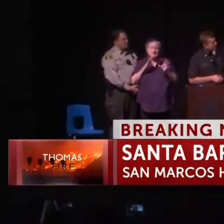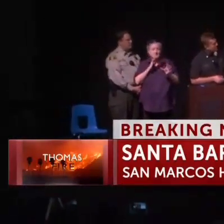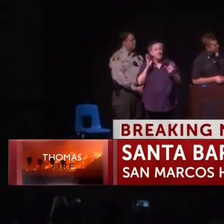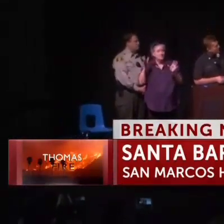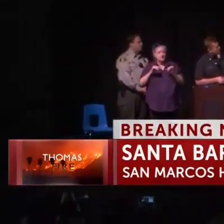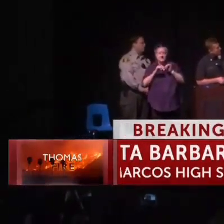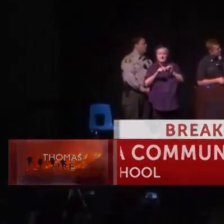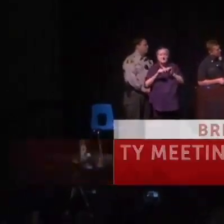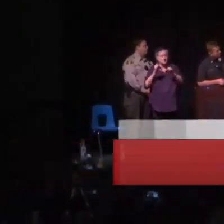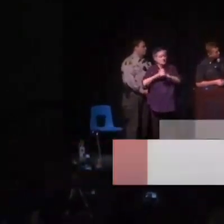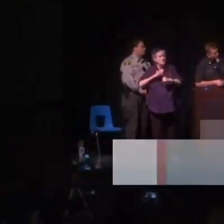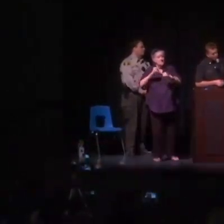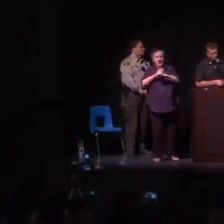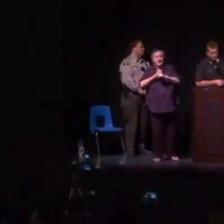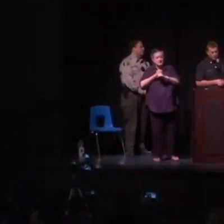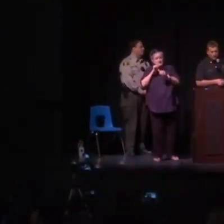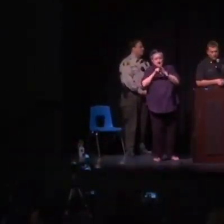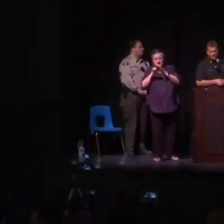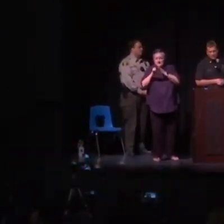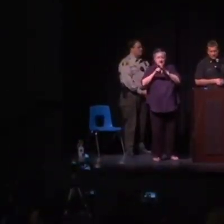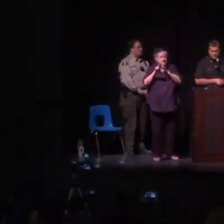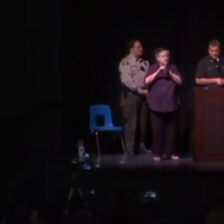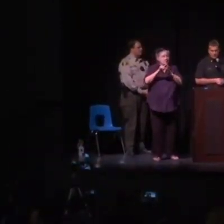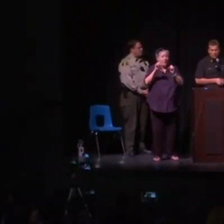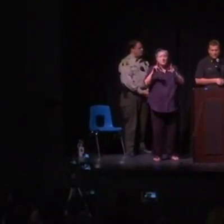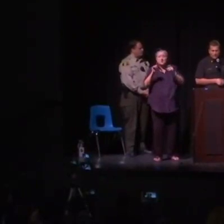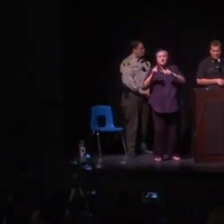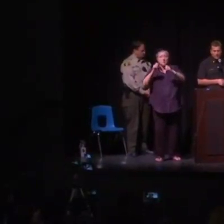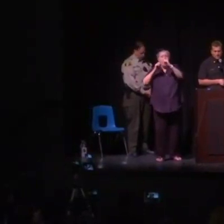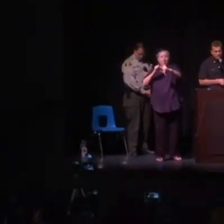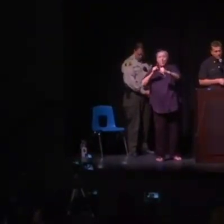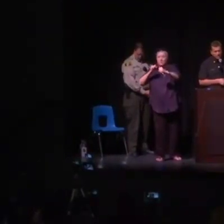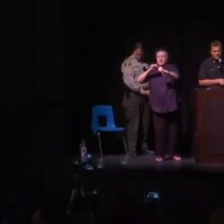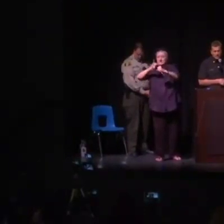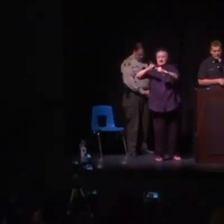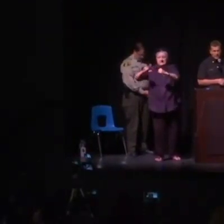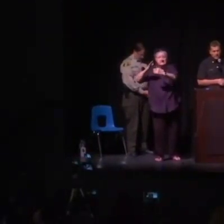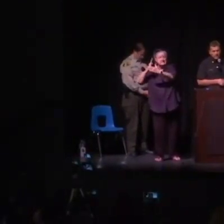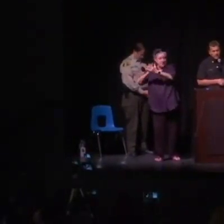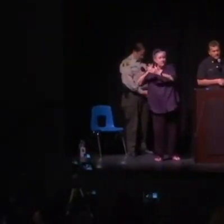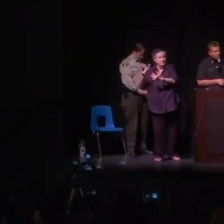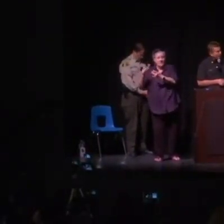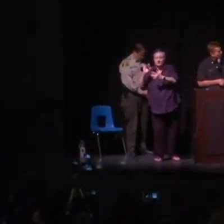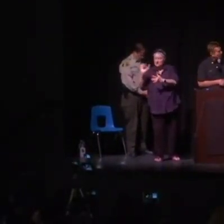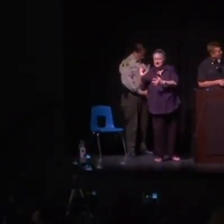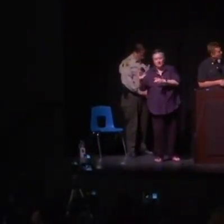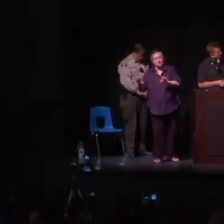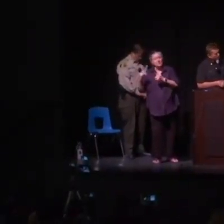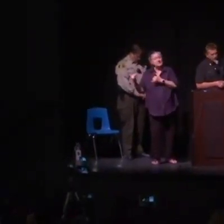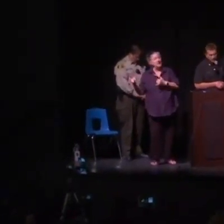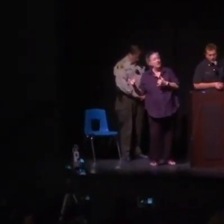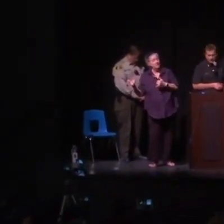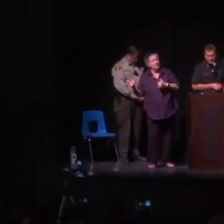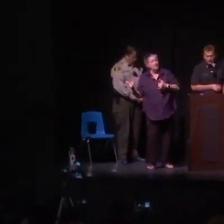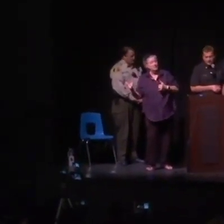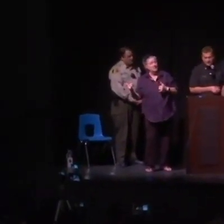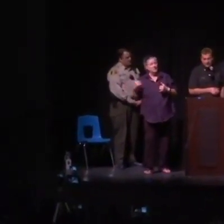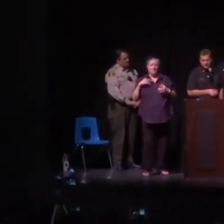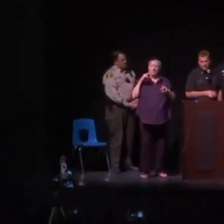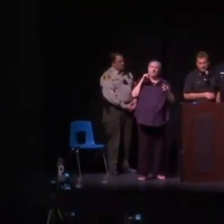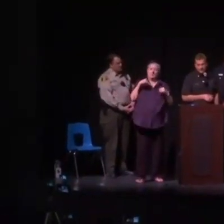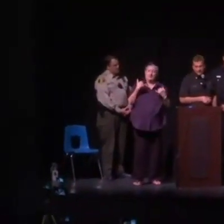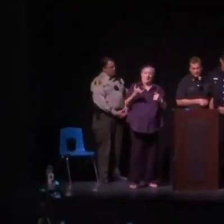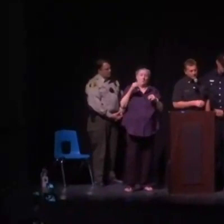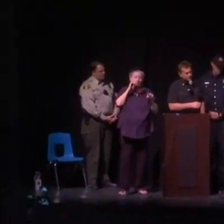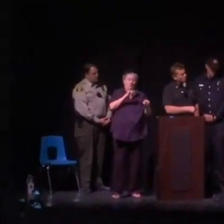speaking, we will continue to explore opportunities to hold the fire, much like we're doing now. Right now we're looking